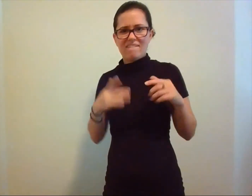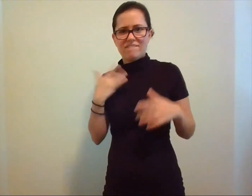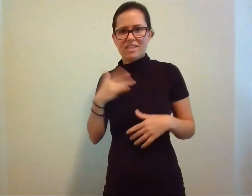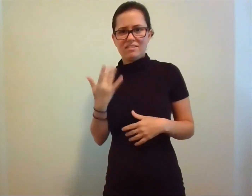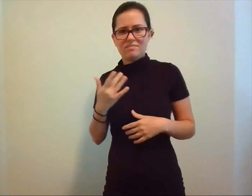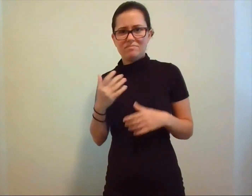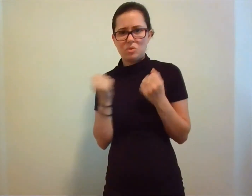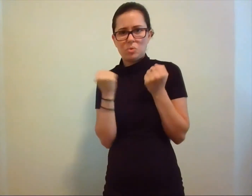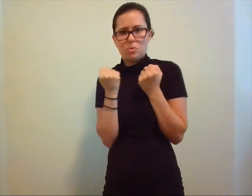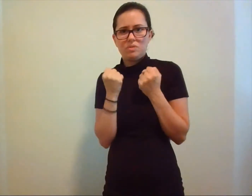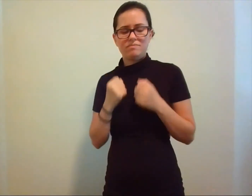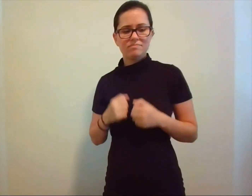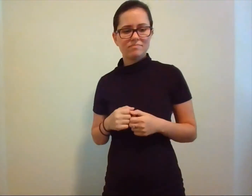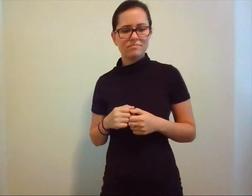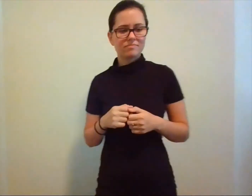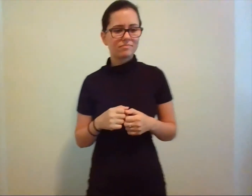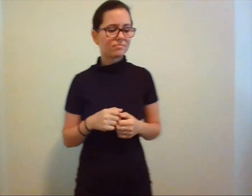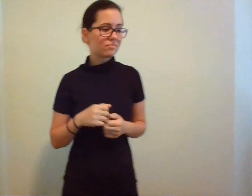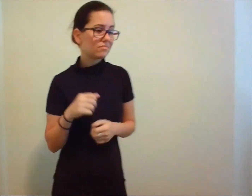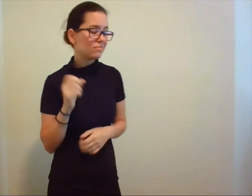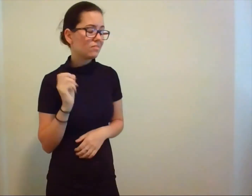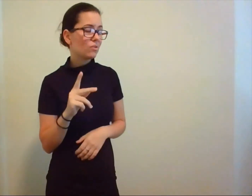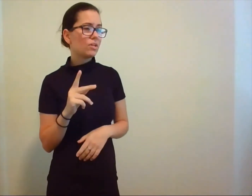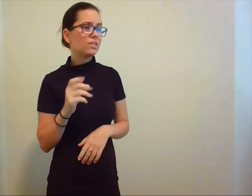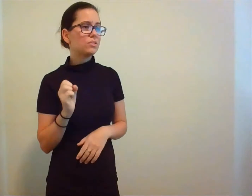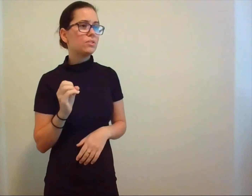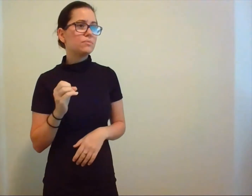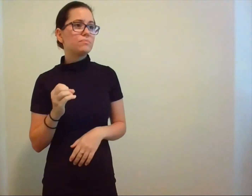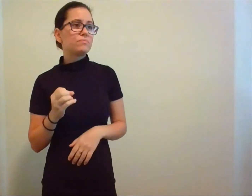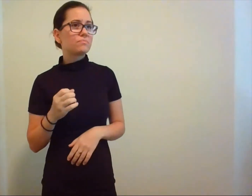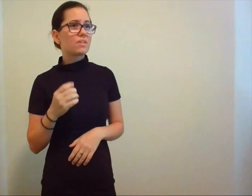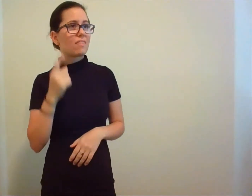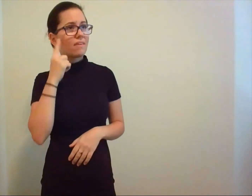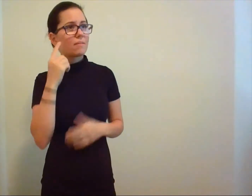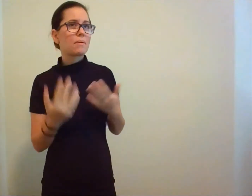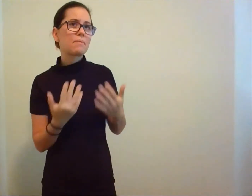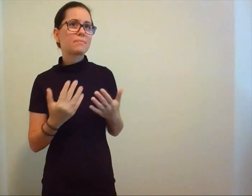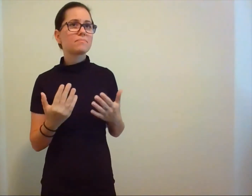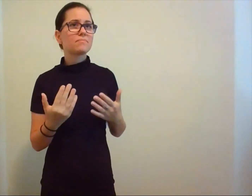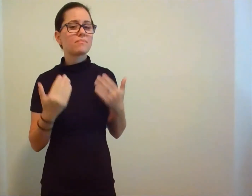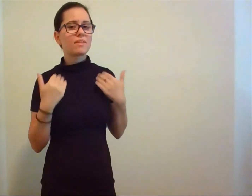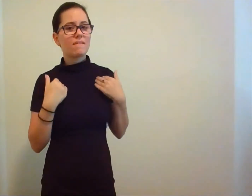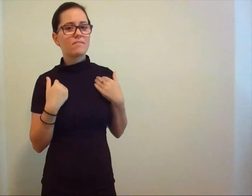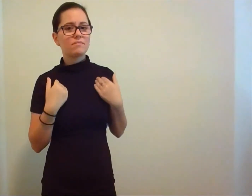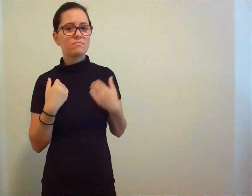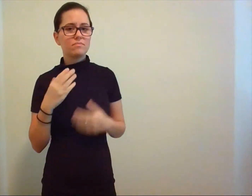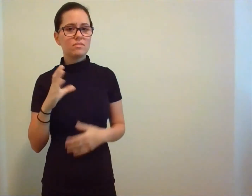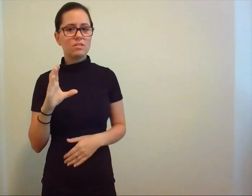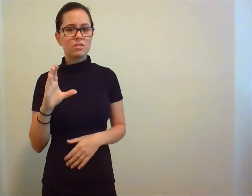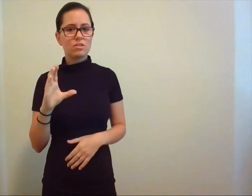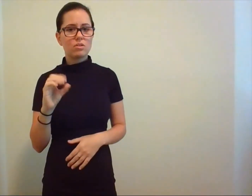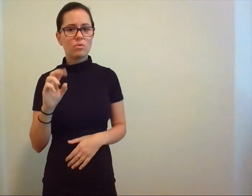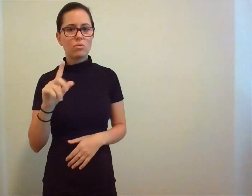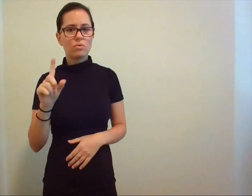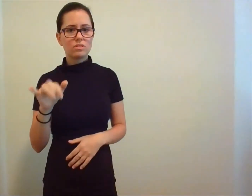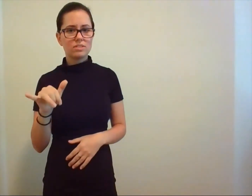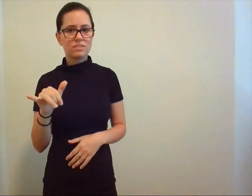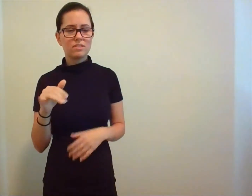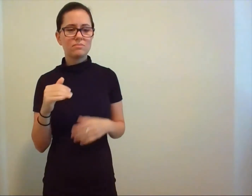was like, I'm going to bring sweatpants. That doesn't fall under cozy clothes? I said, I got to get specific. Cozy clothes and sweatpants are two different categories? It's